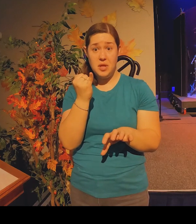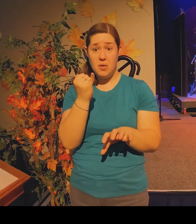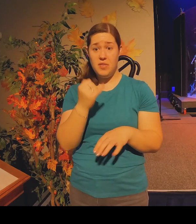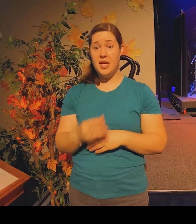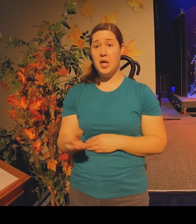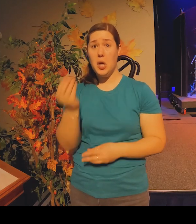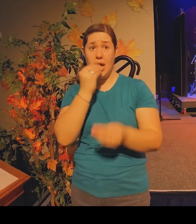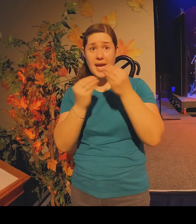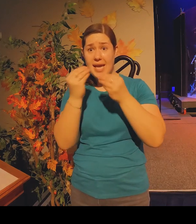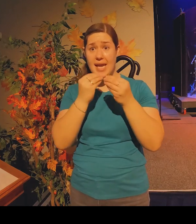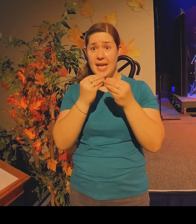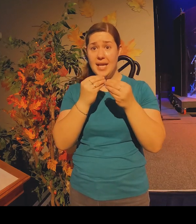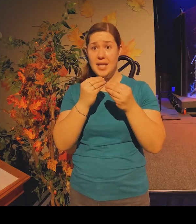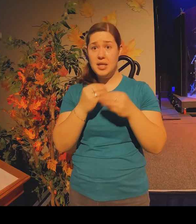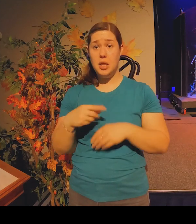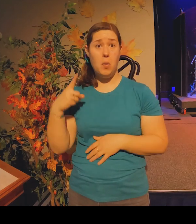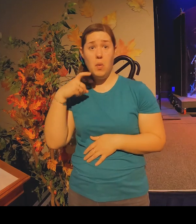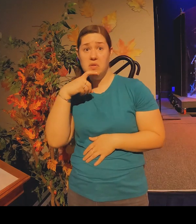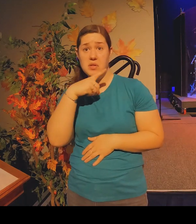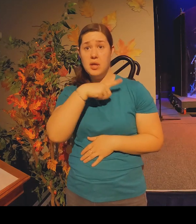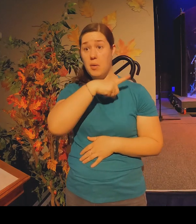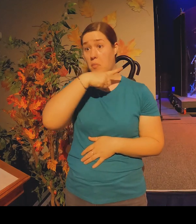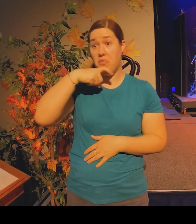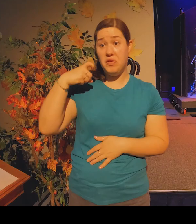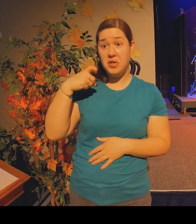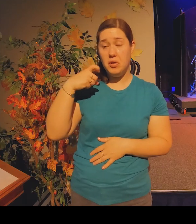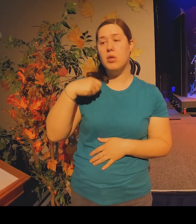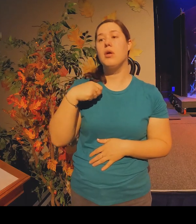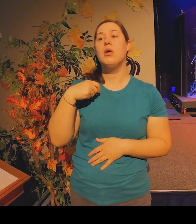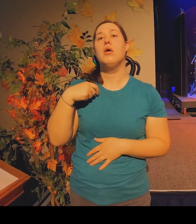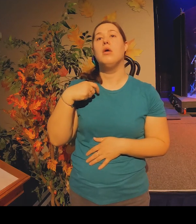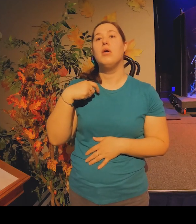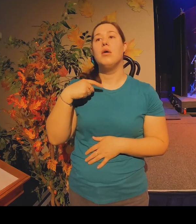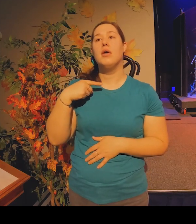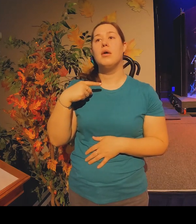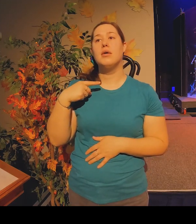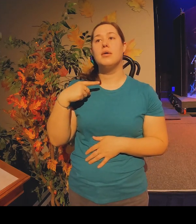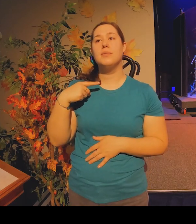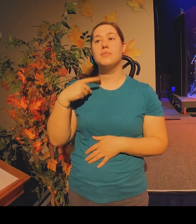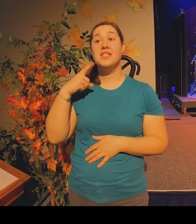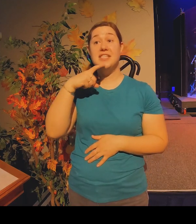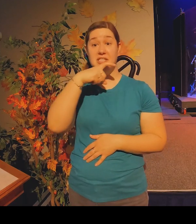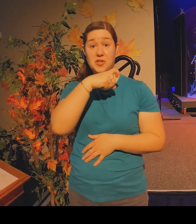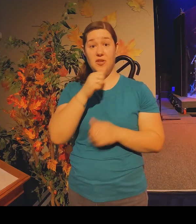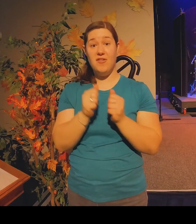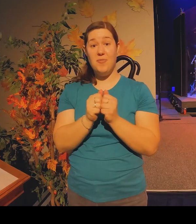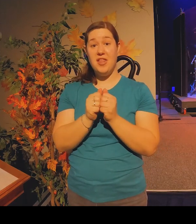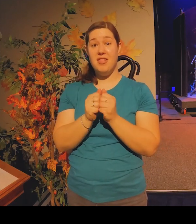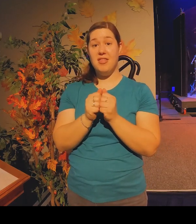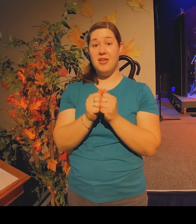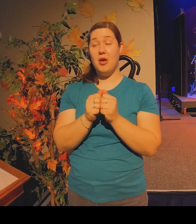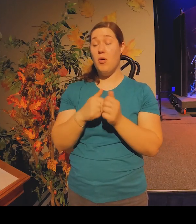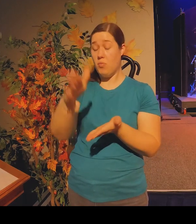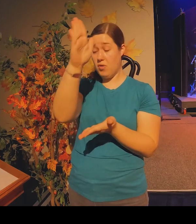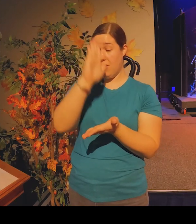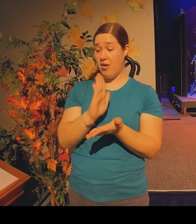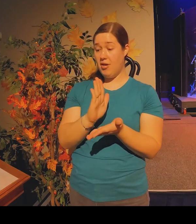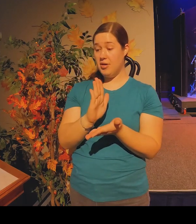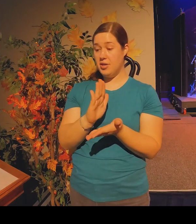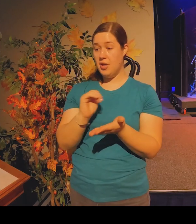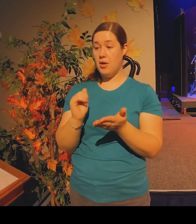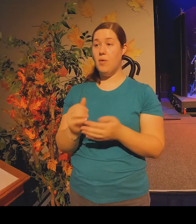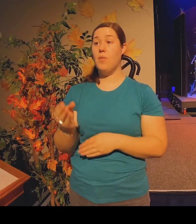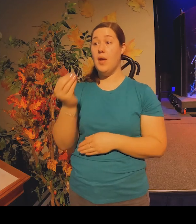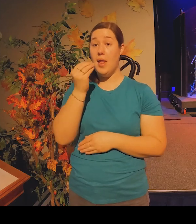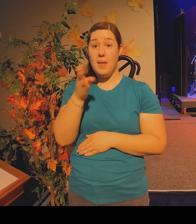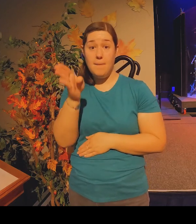at peace all the time and they hear from God all the time. You're like, what am I doing wrong? Or you come across those Christians who smile and they come up to